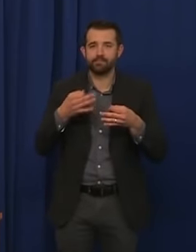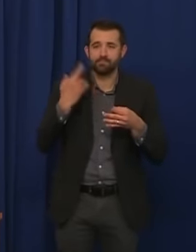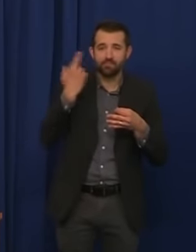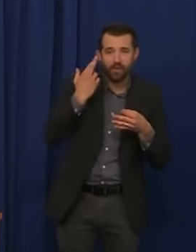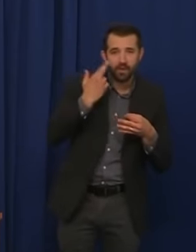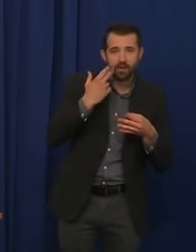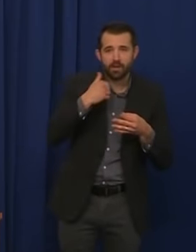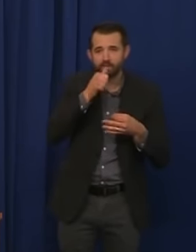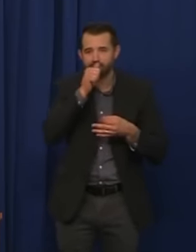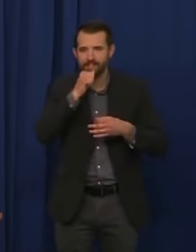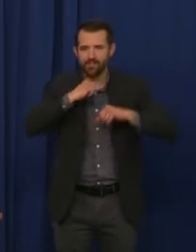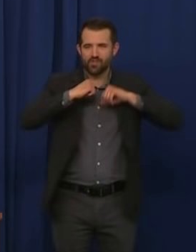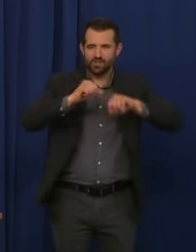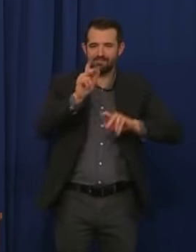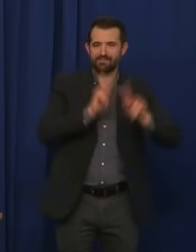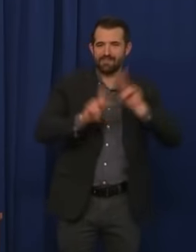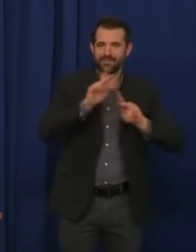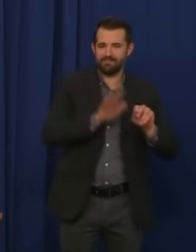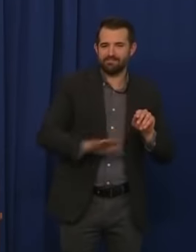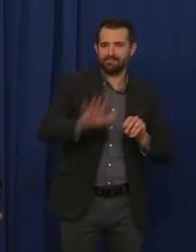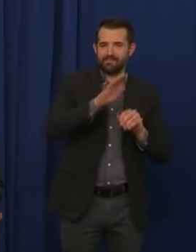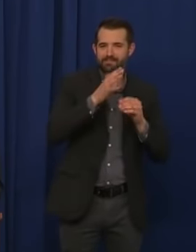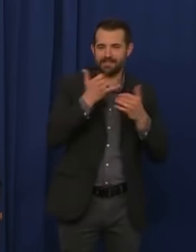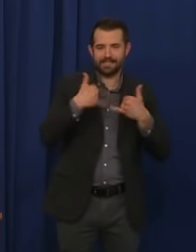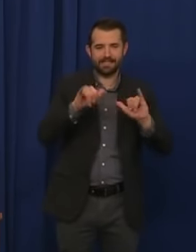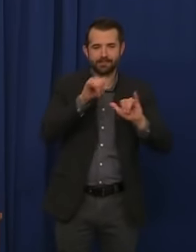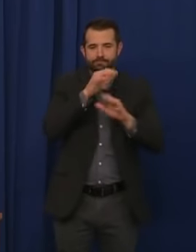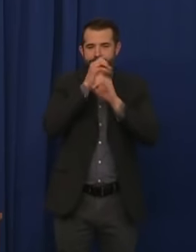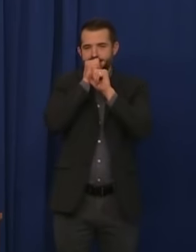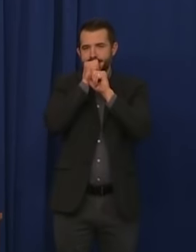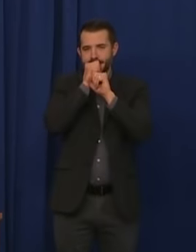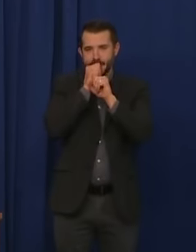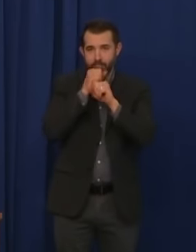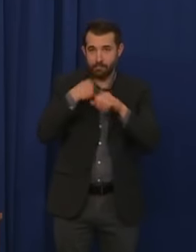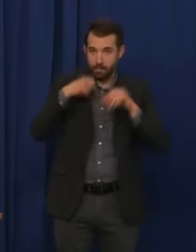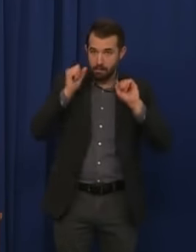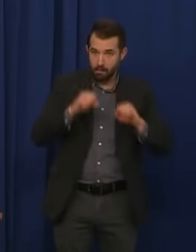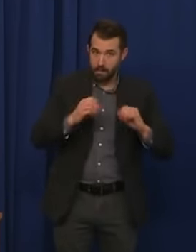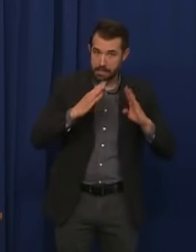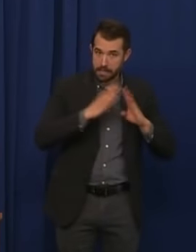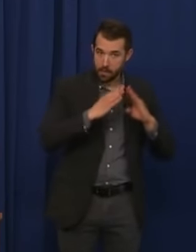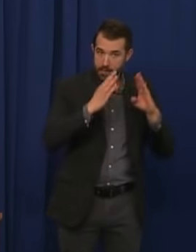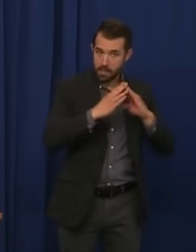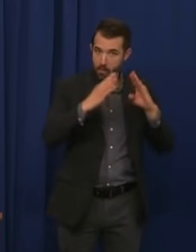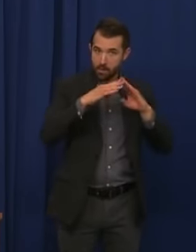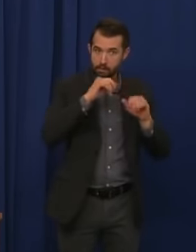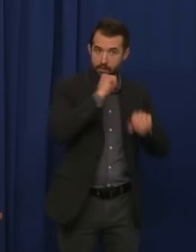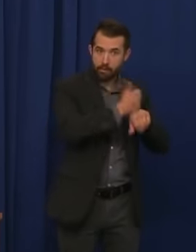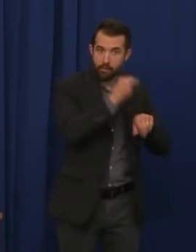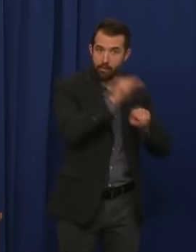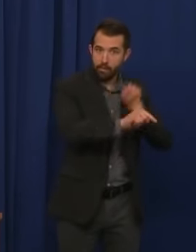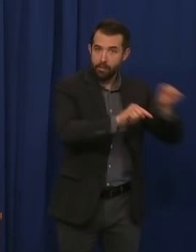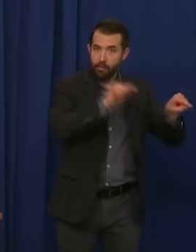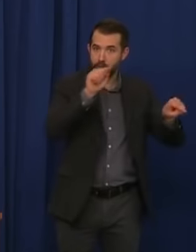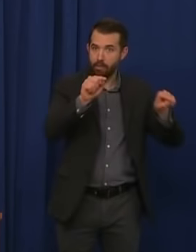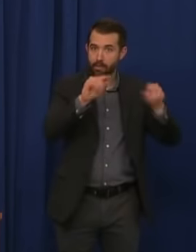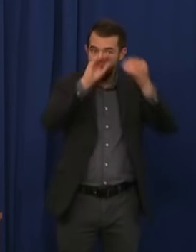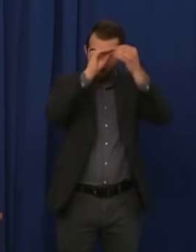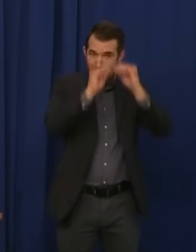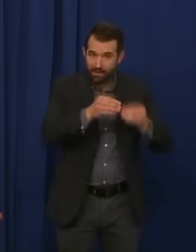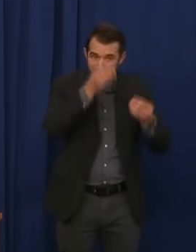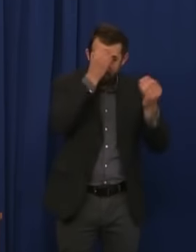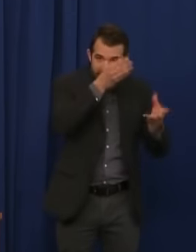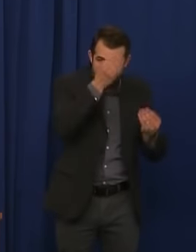state. And so that's really more what we're looking at. Can we release town-by-town data such that in the smallest of